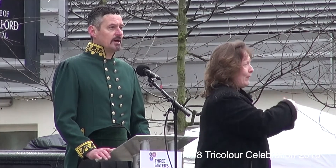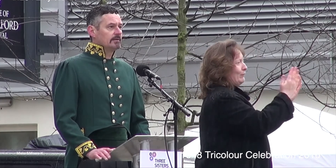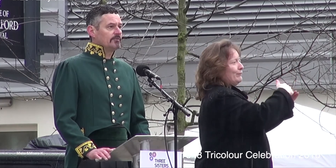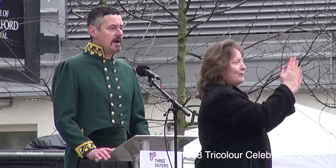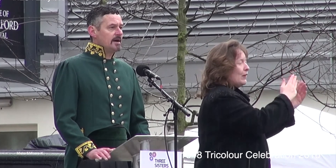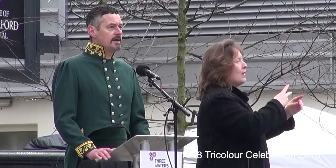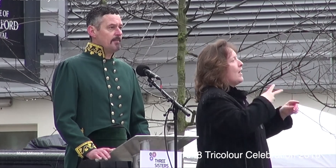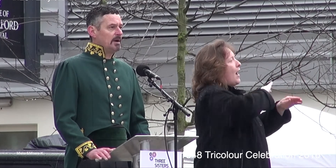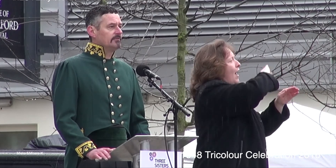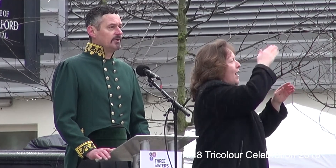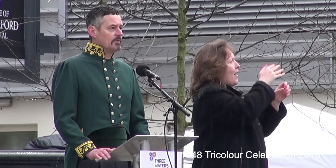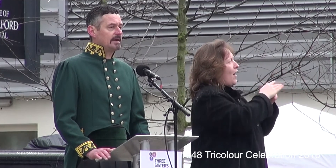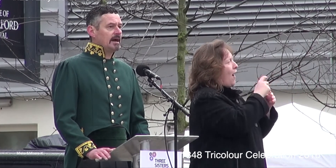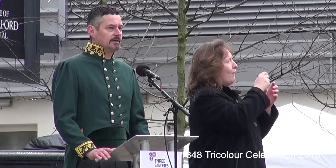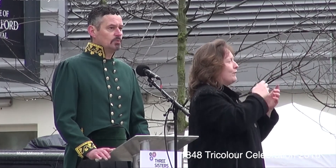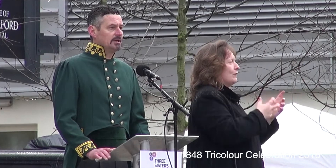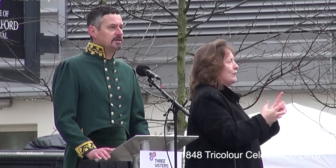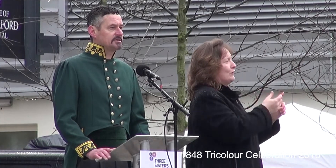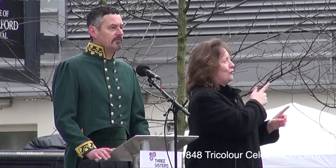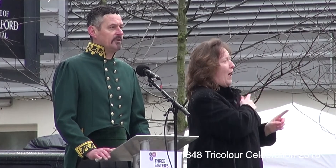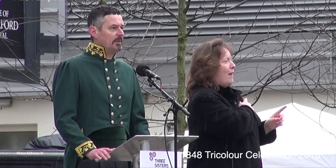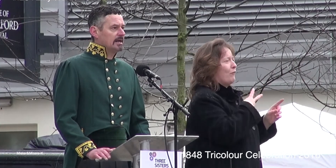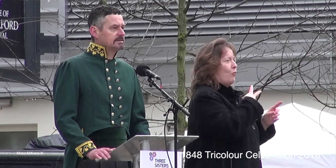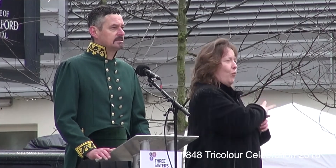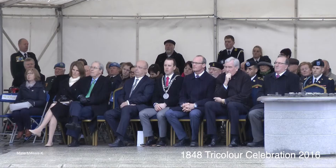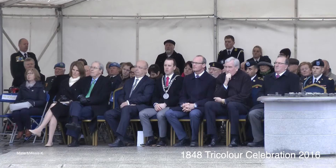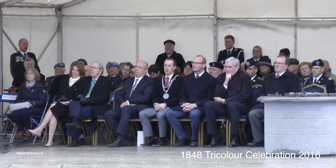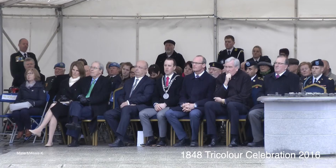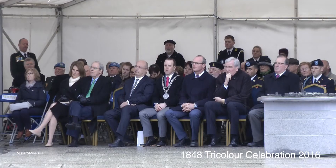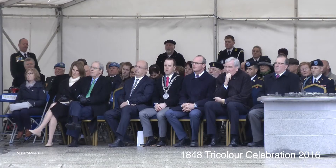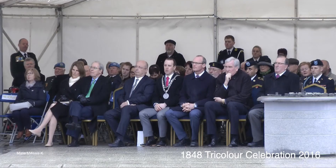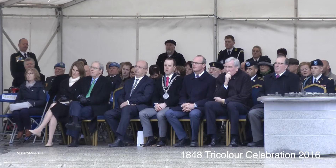of triumph high above the wreck and wilderness of the past.